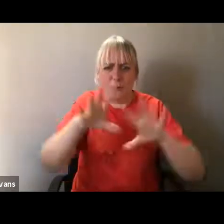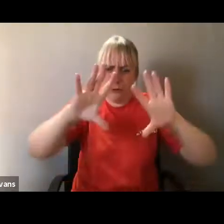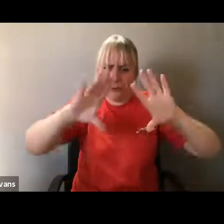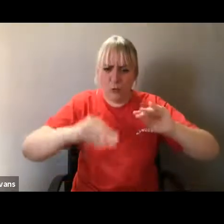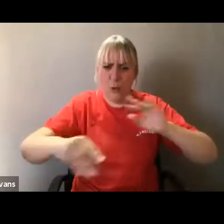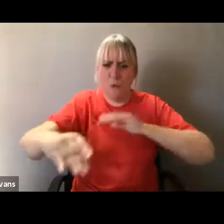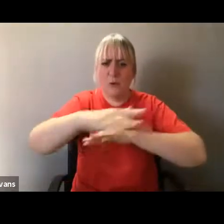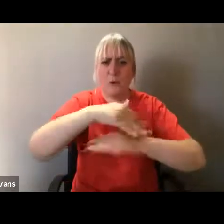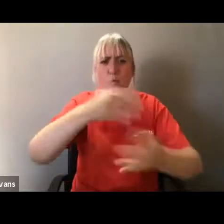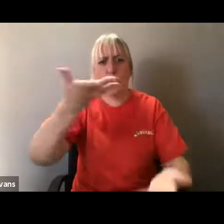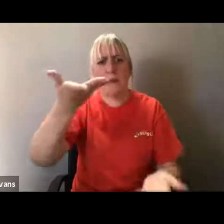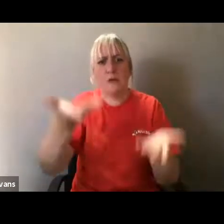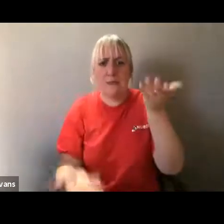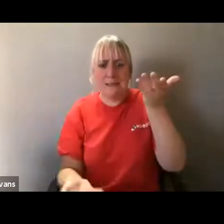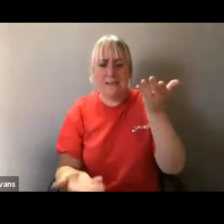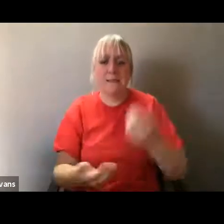injustice.